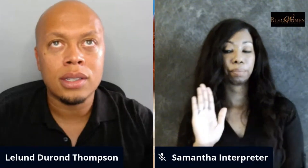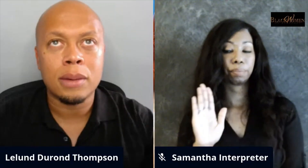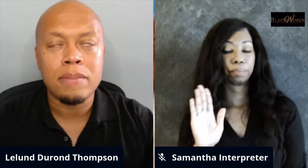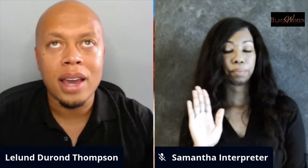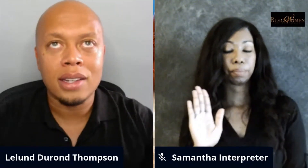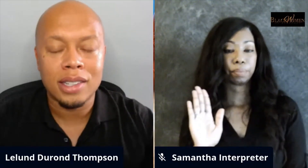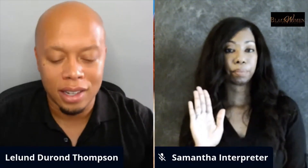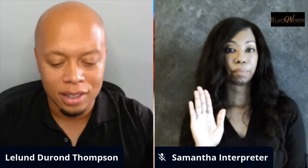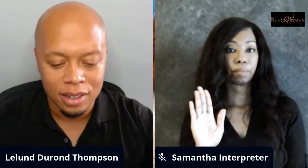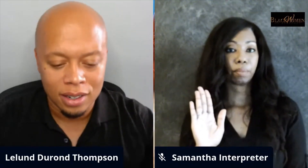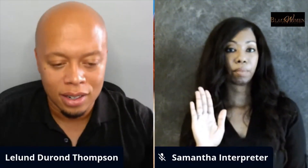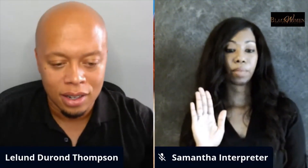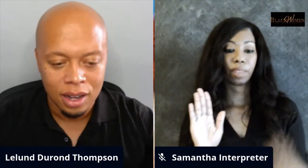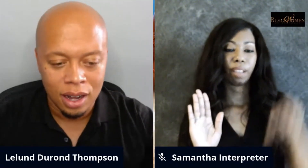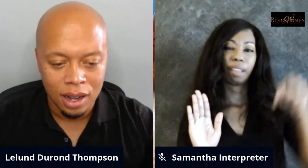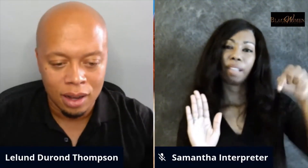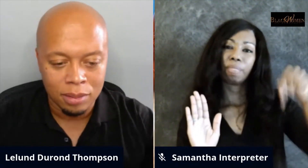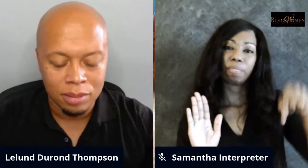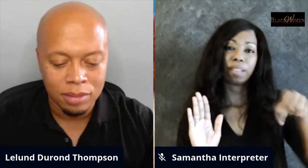this is amazing.